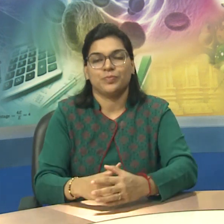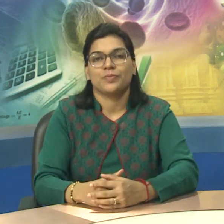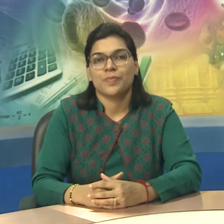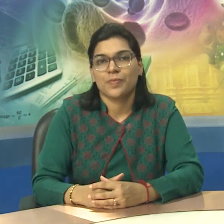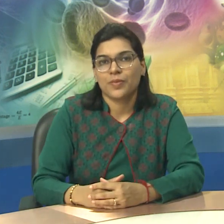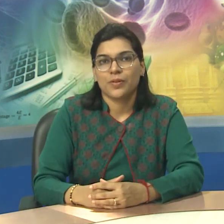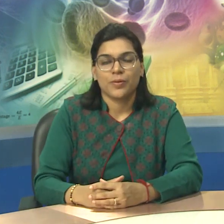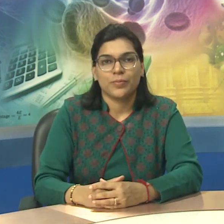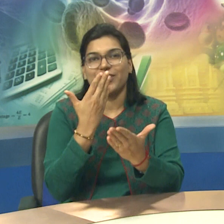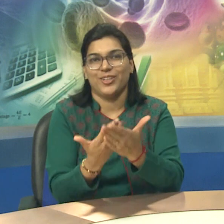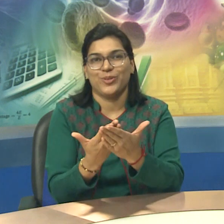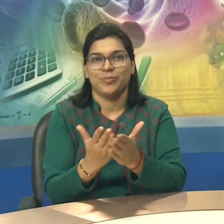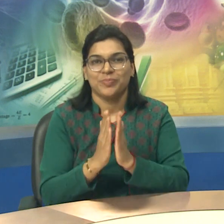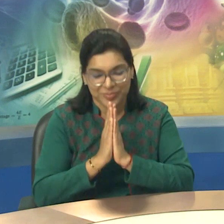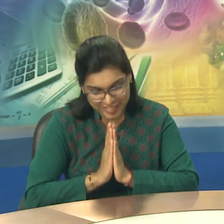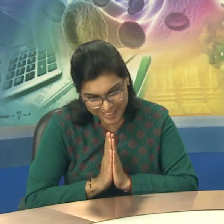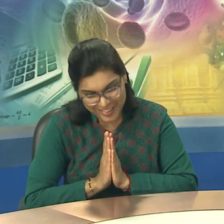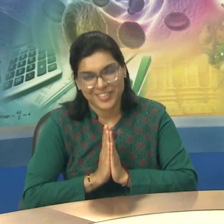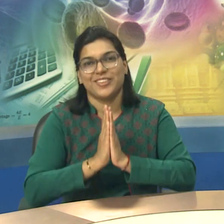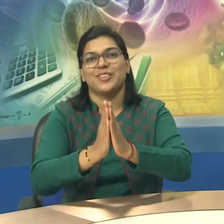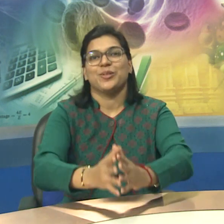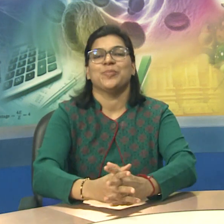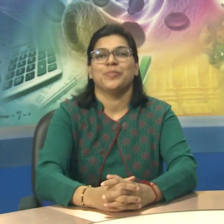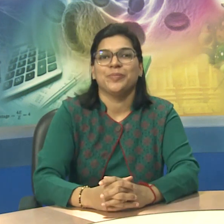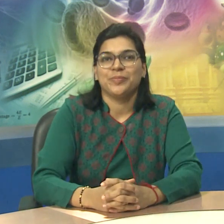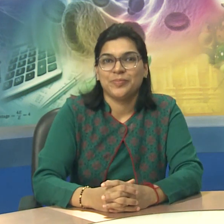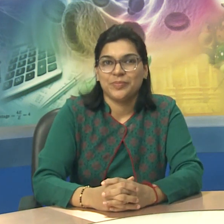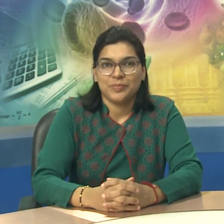Thank you so much. Namaste.